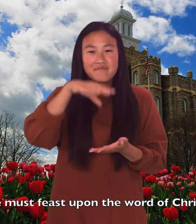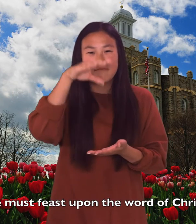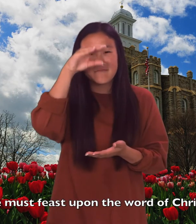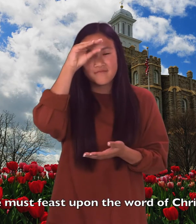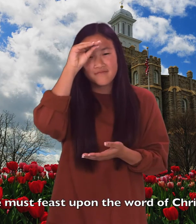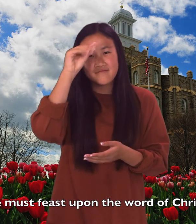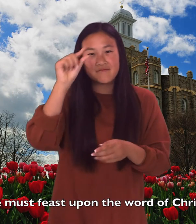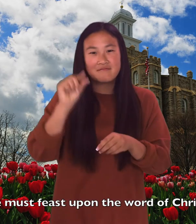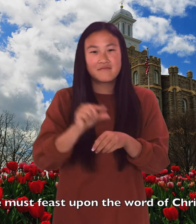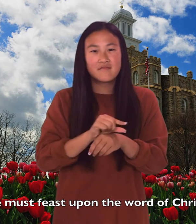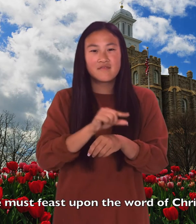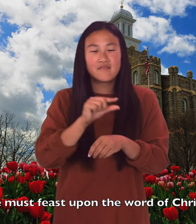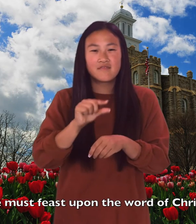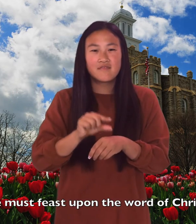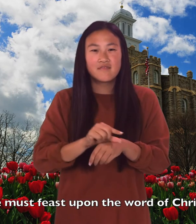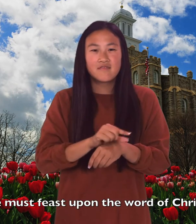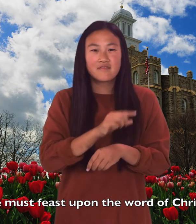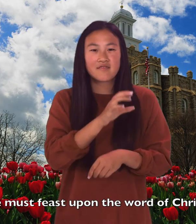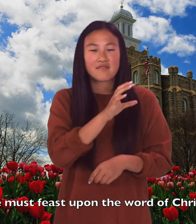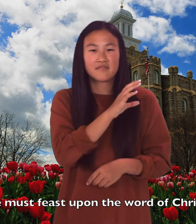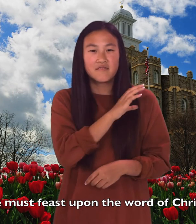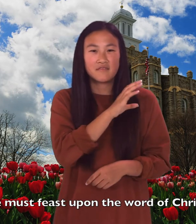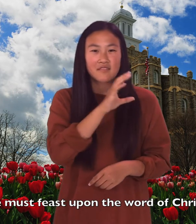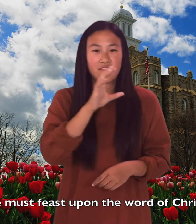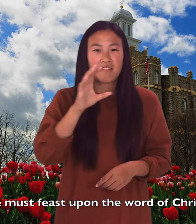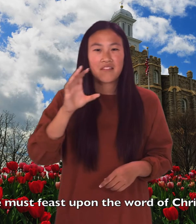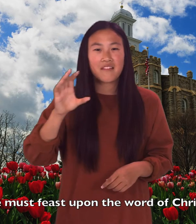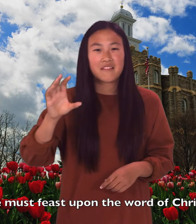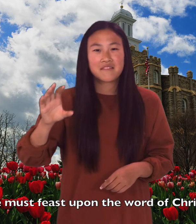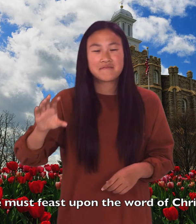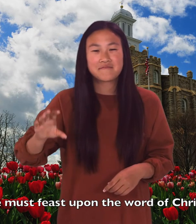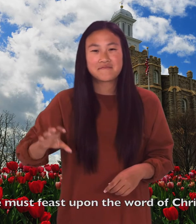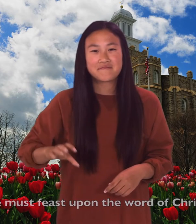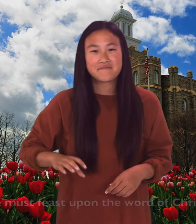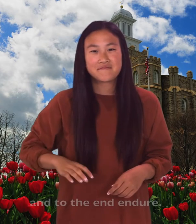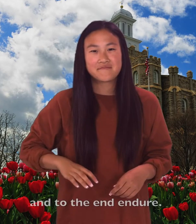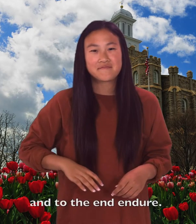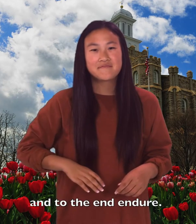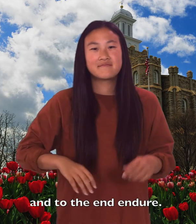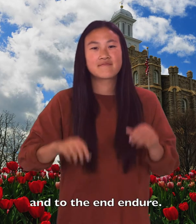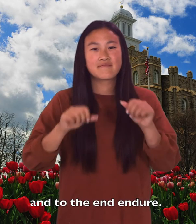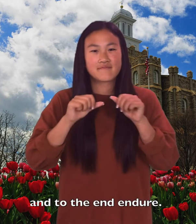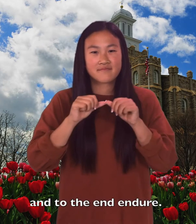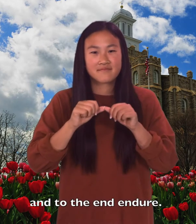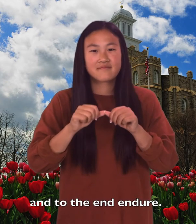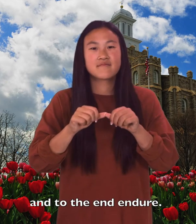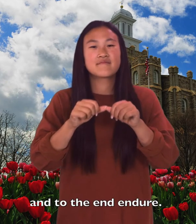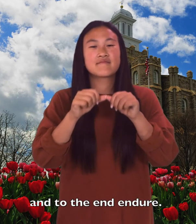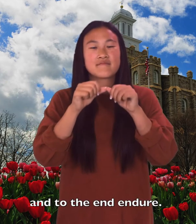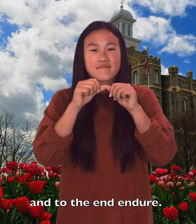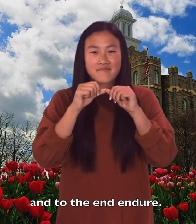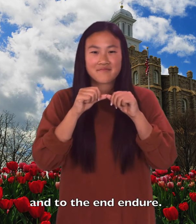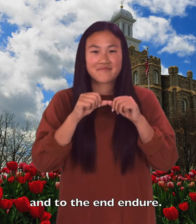upon the word of Christ And to the end